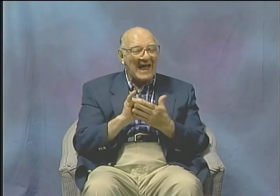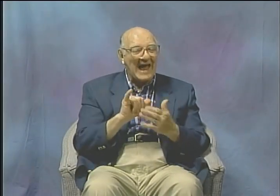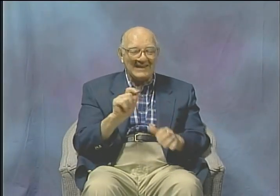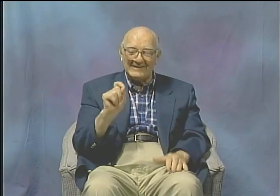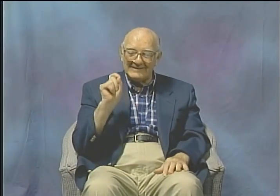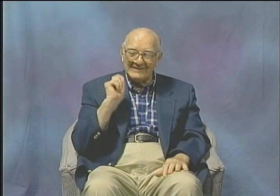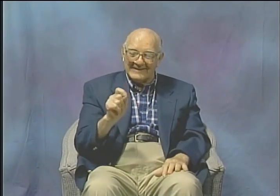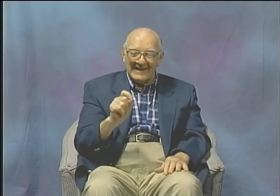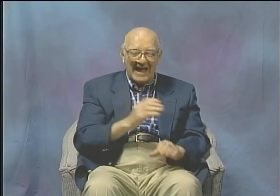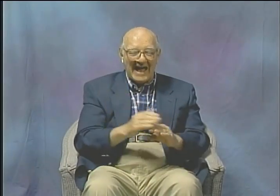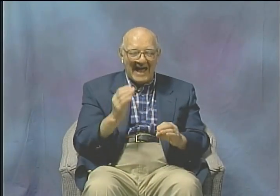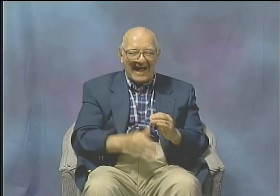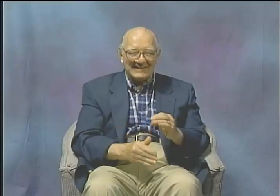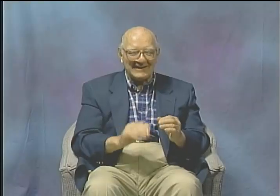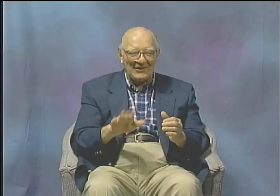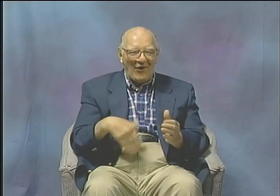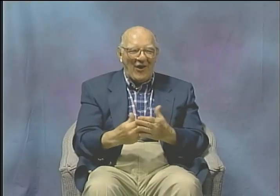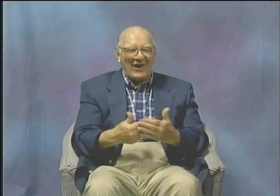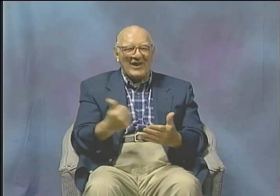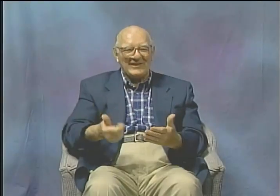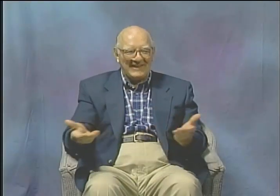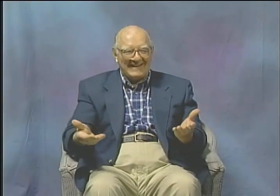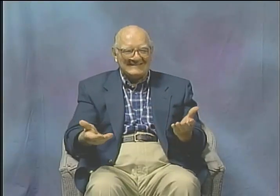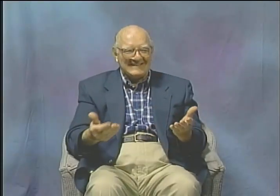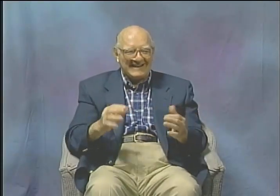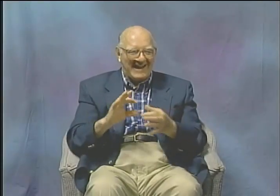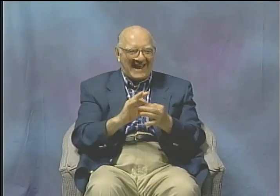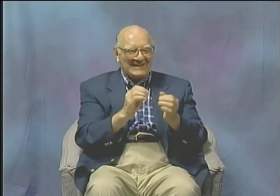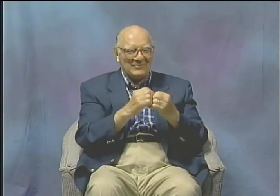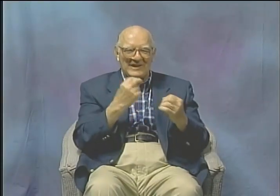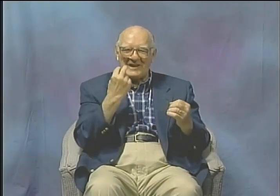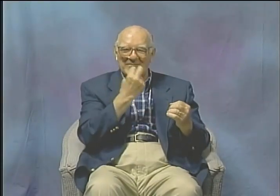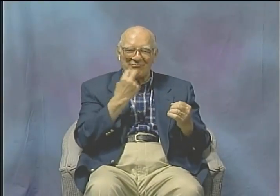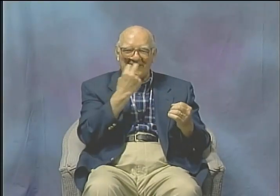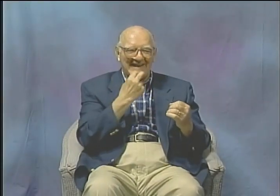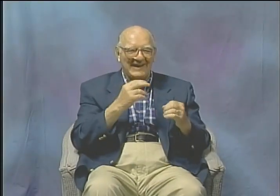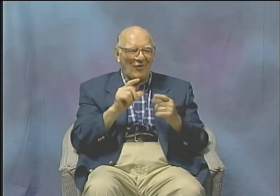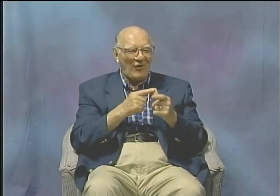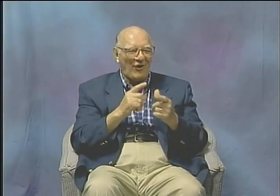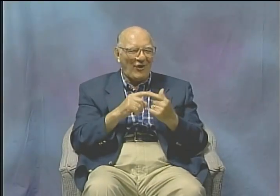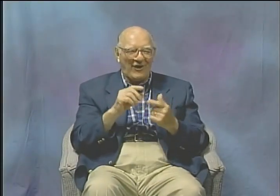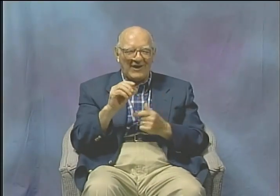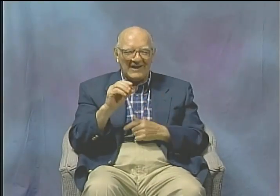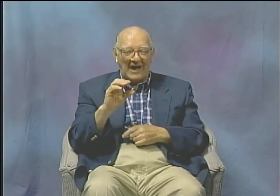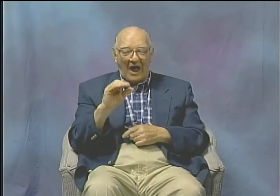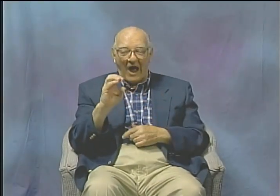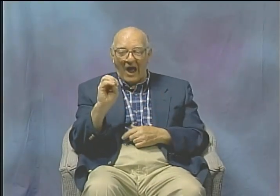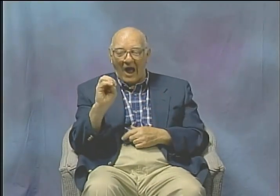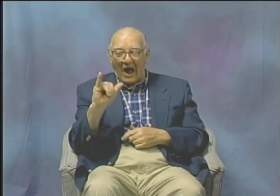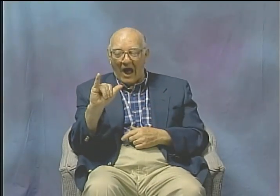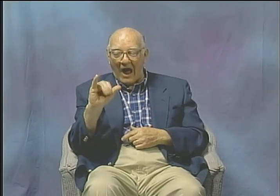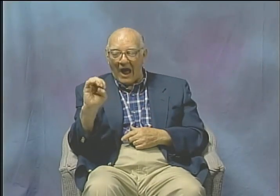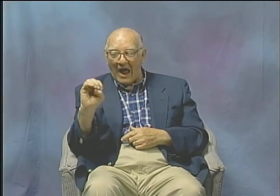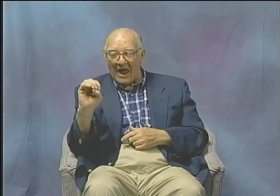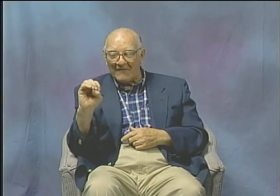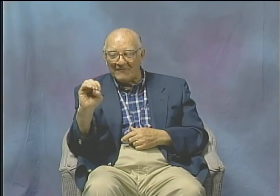that ended all other things connected with lip reading. Oh, I'm